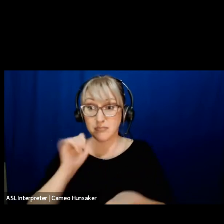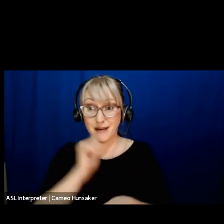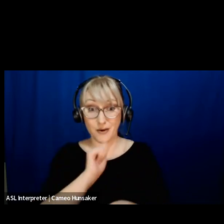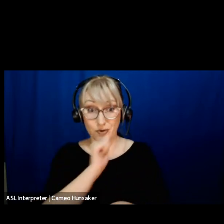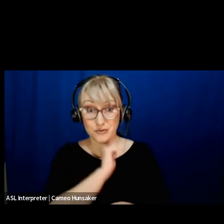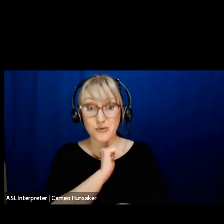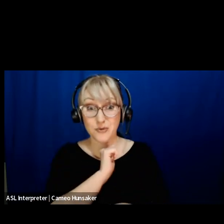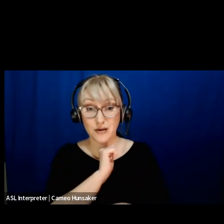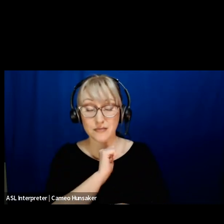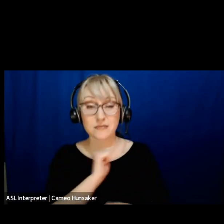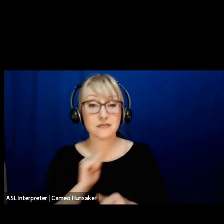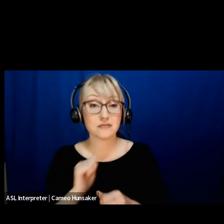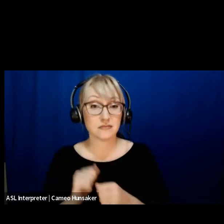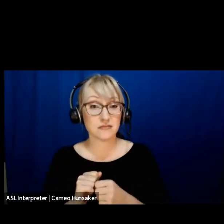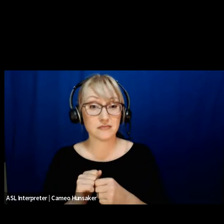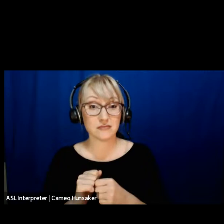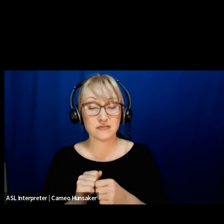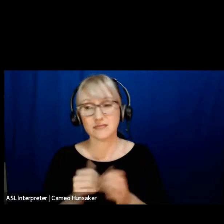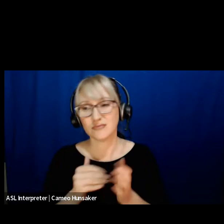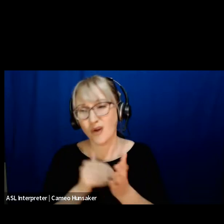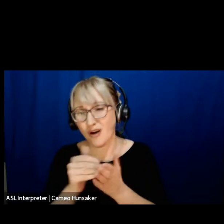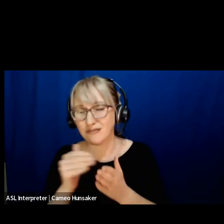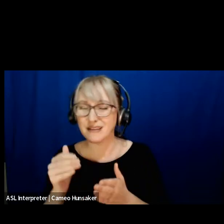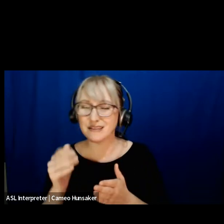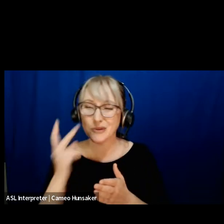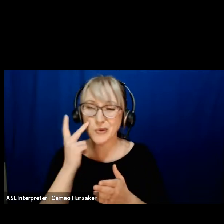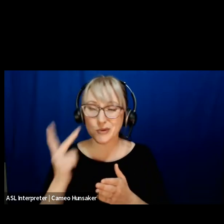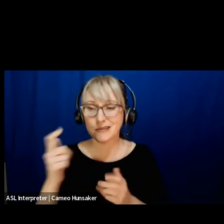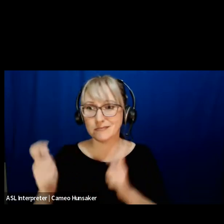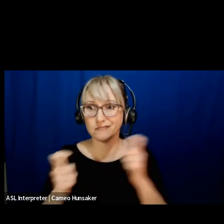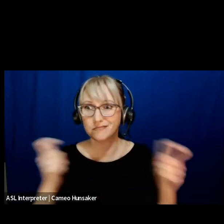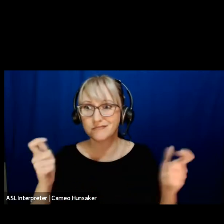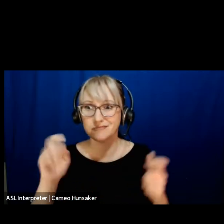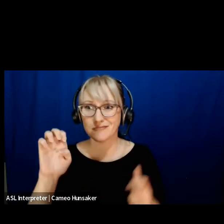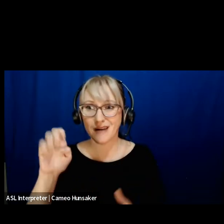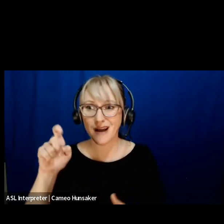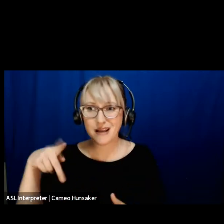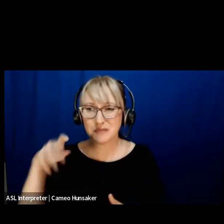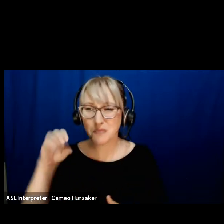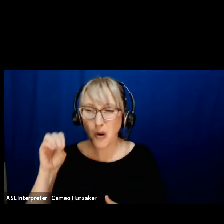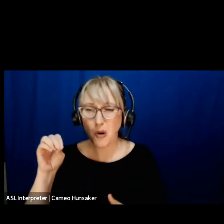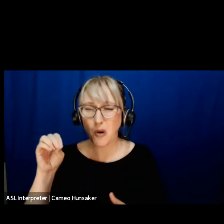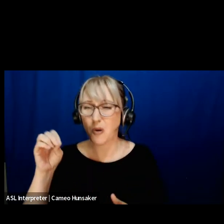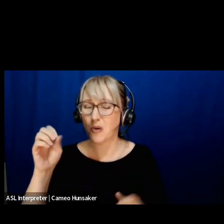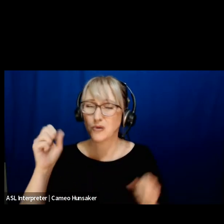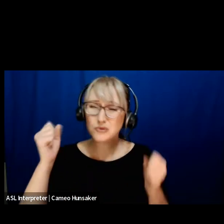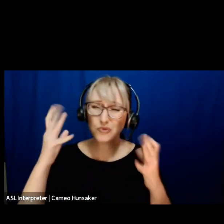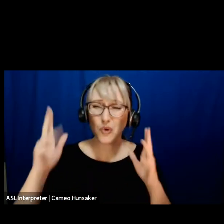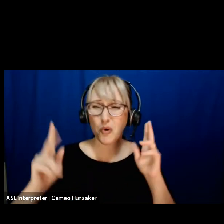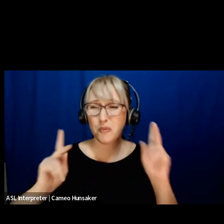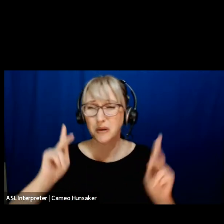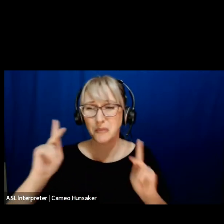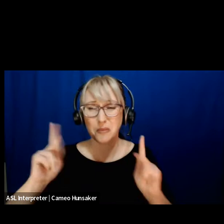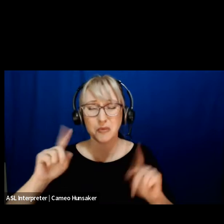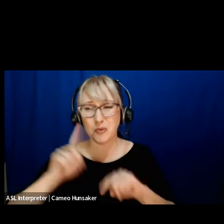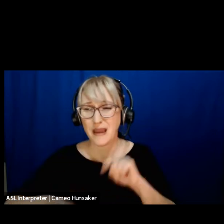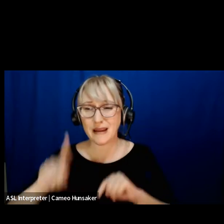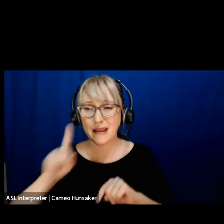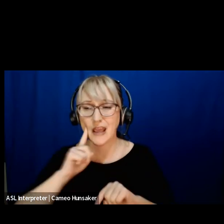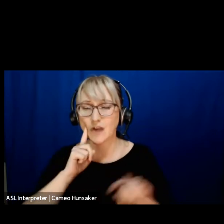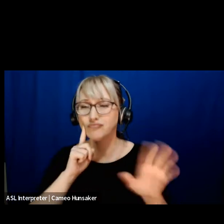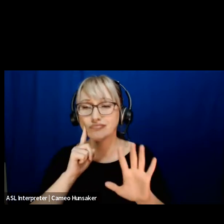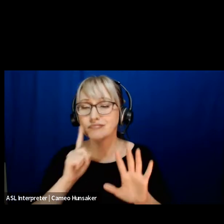times you have those big expos and there's tons of people and you can't hear. We're going to have CART. We're going to have sign